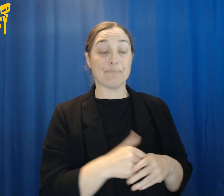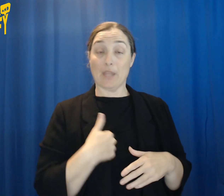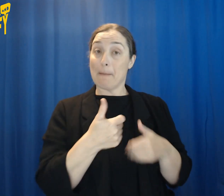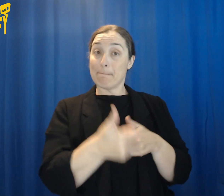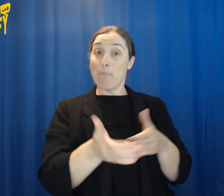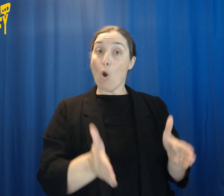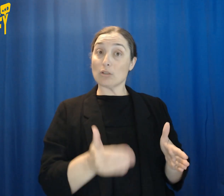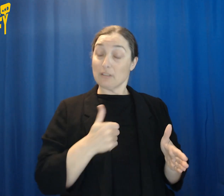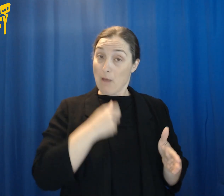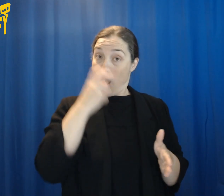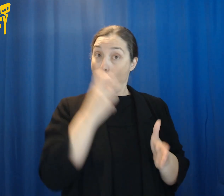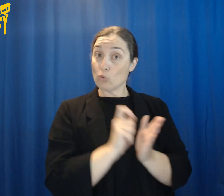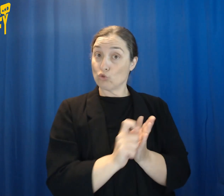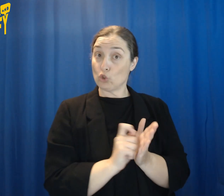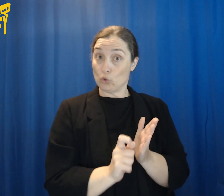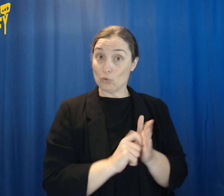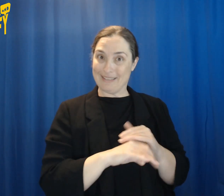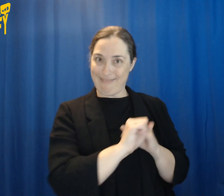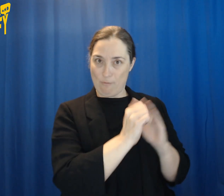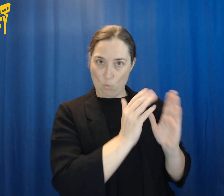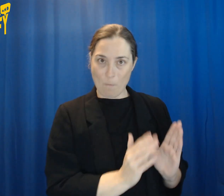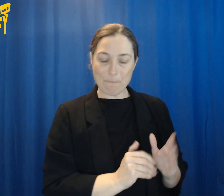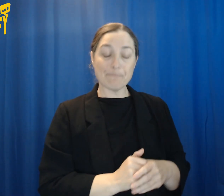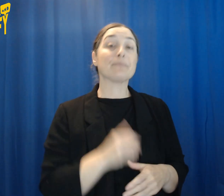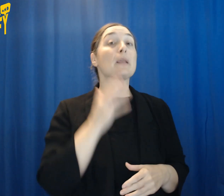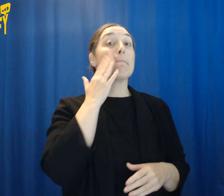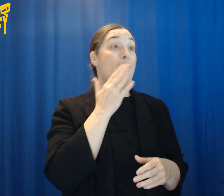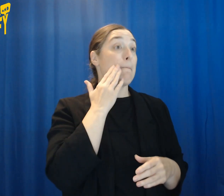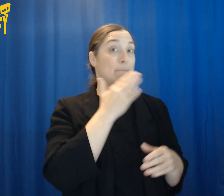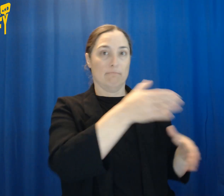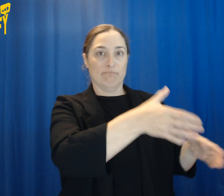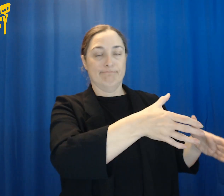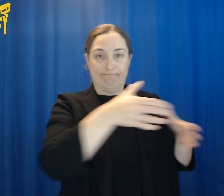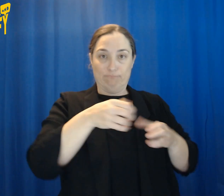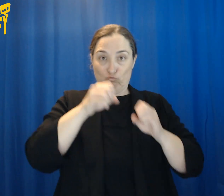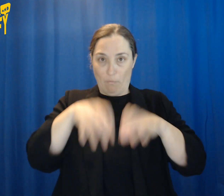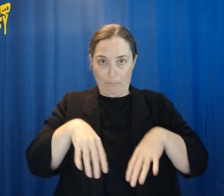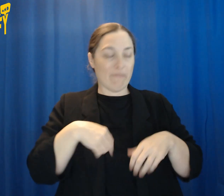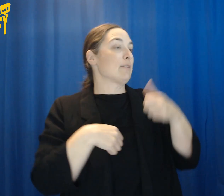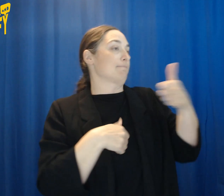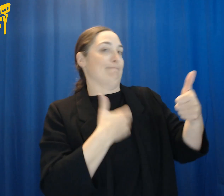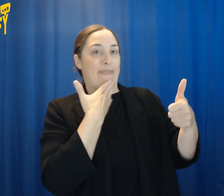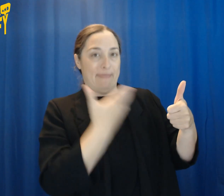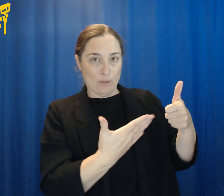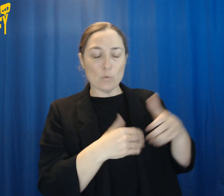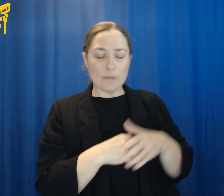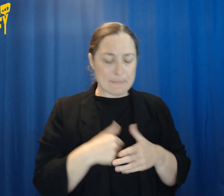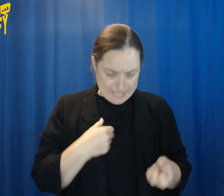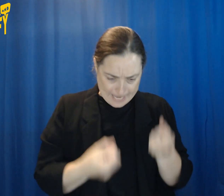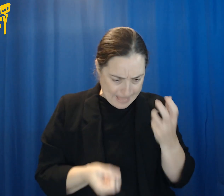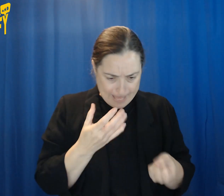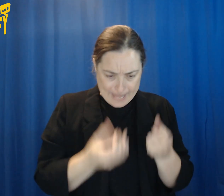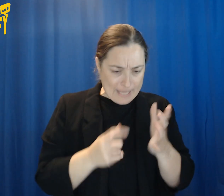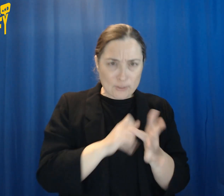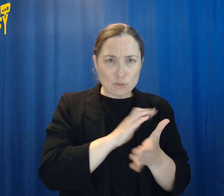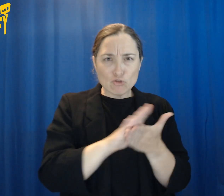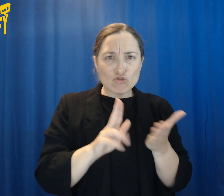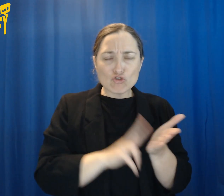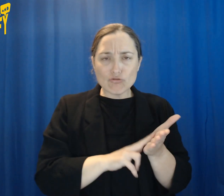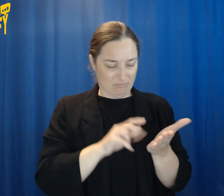journals. And so Mum brought them back. So I was like, okay, the Josh journal is probably going to be in that box. Now this,